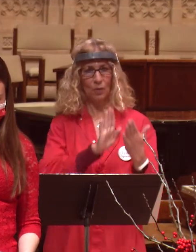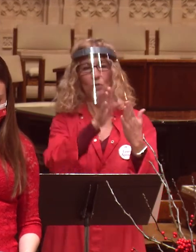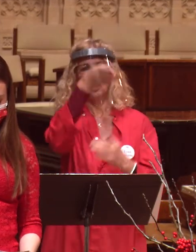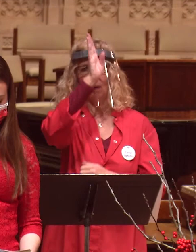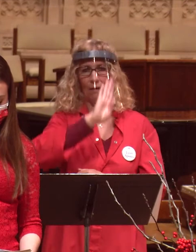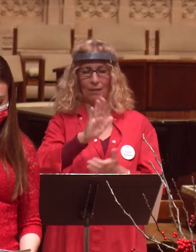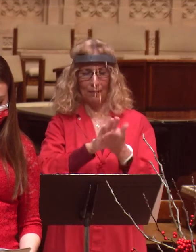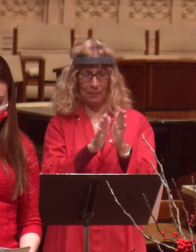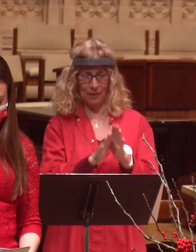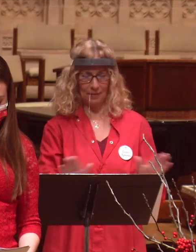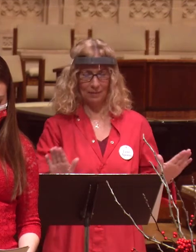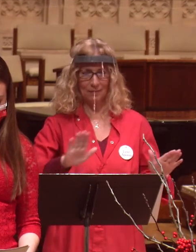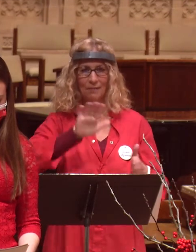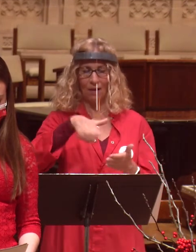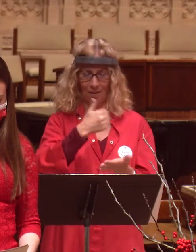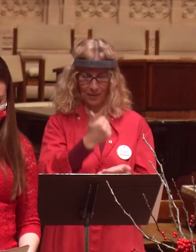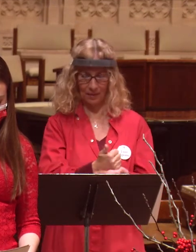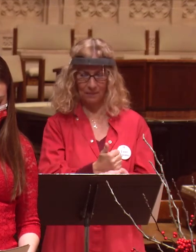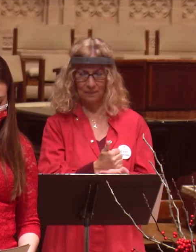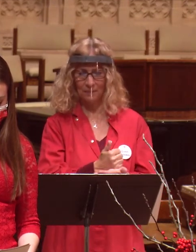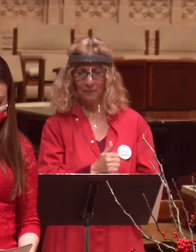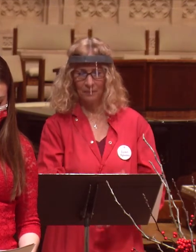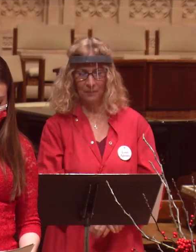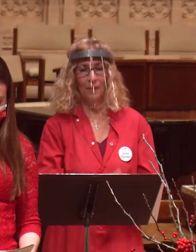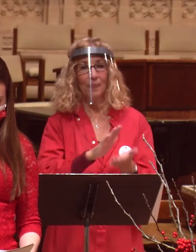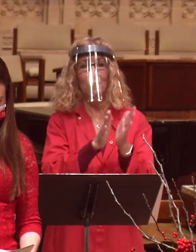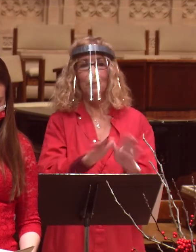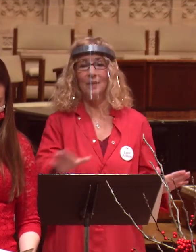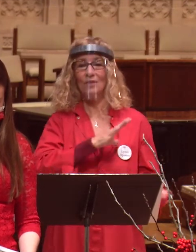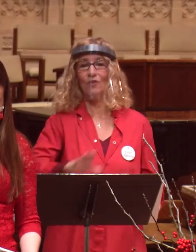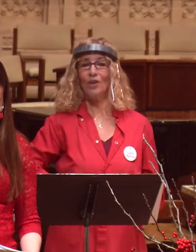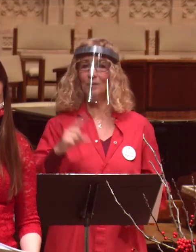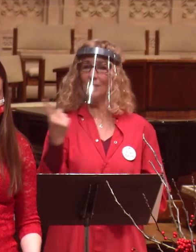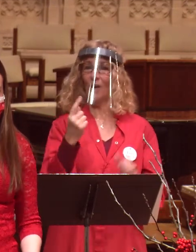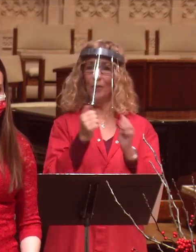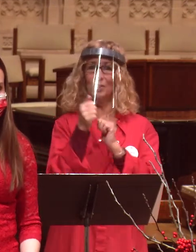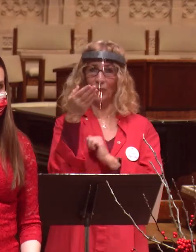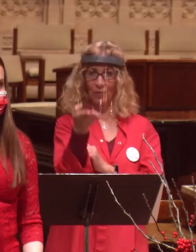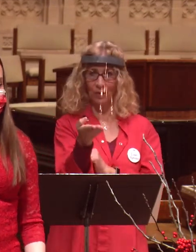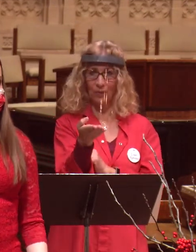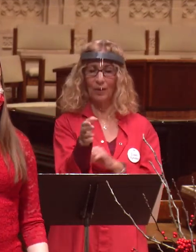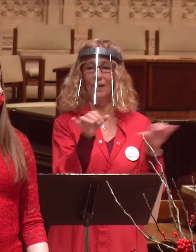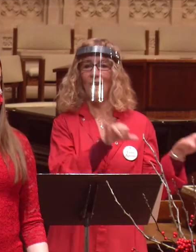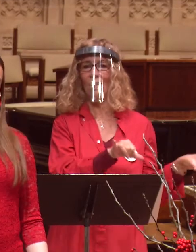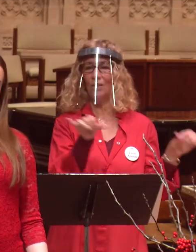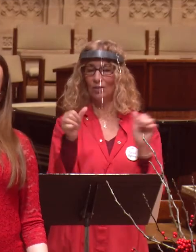peace. Amen. The peace of Christ be always with you.